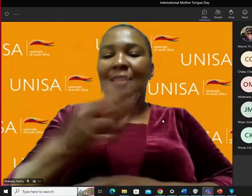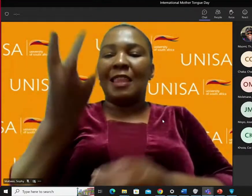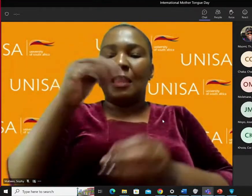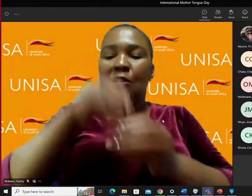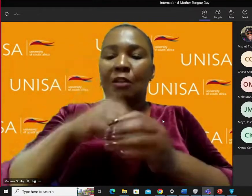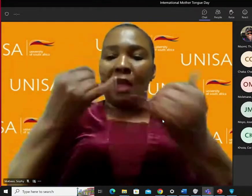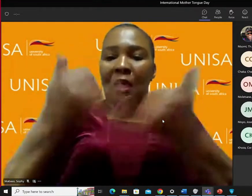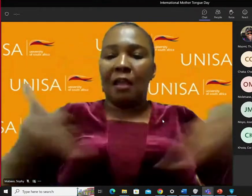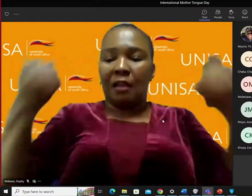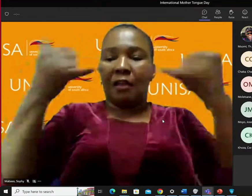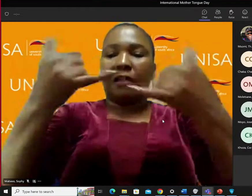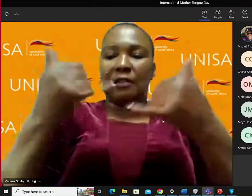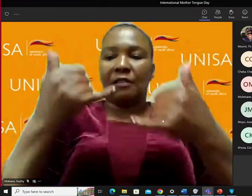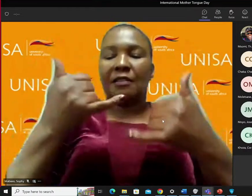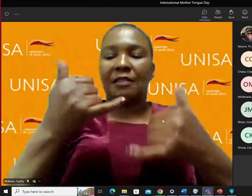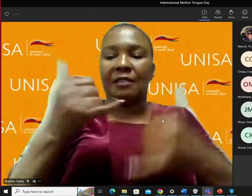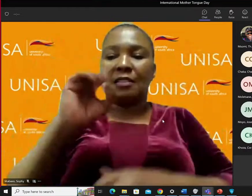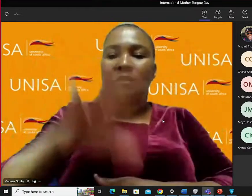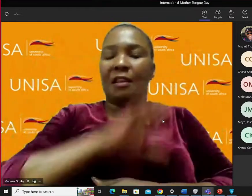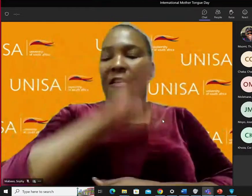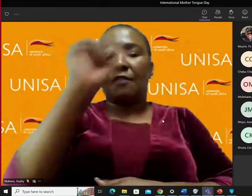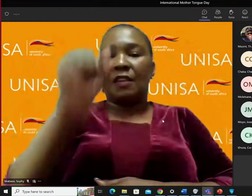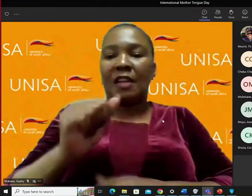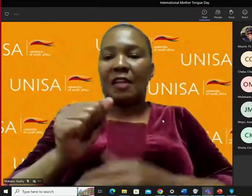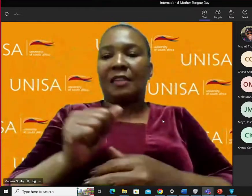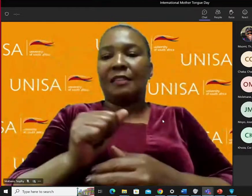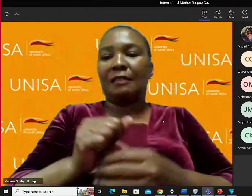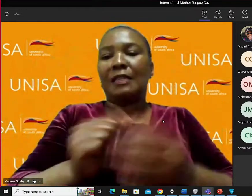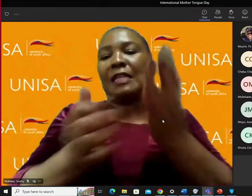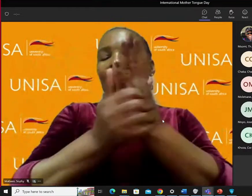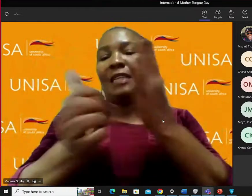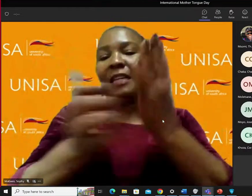African Literary Award, a